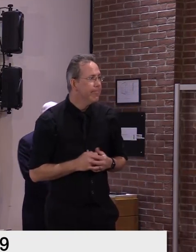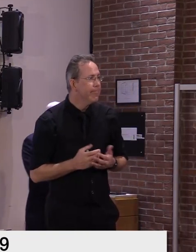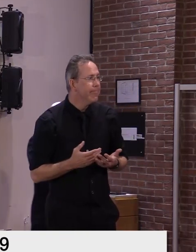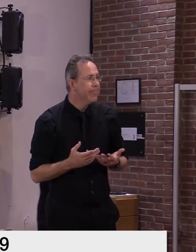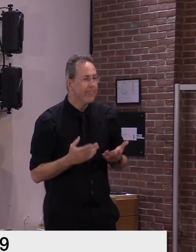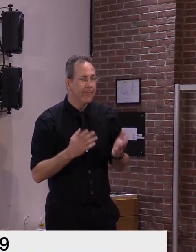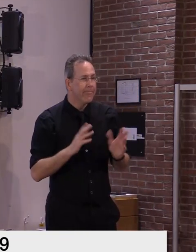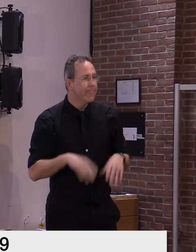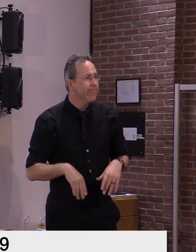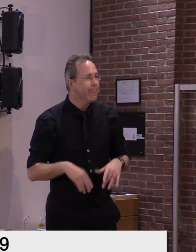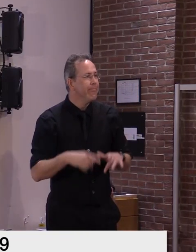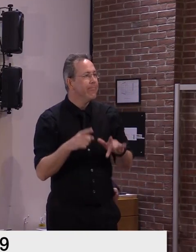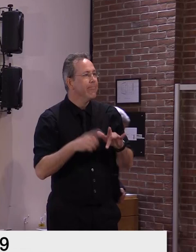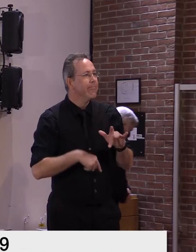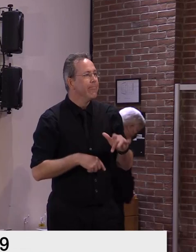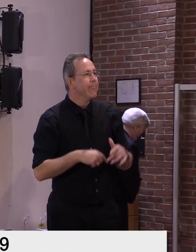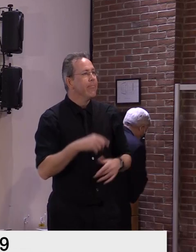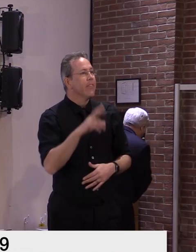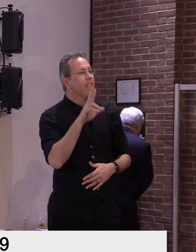Tim, Vermont Business Magazine.